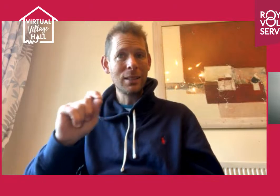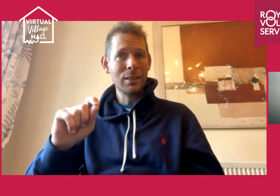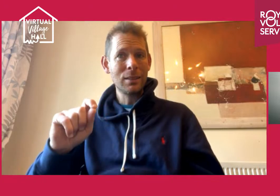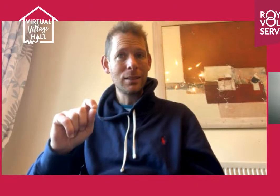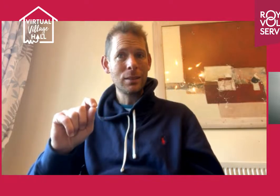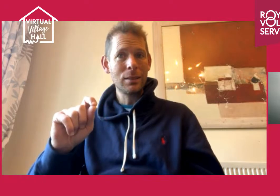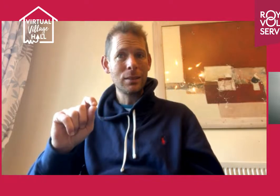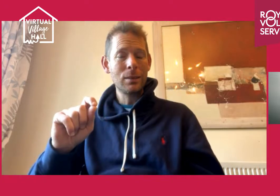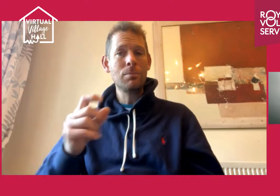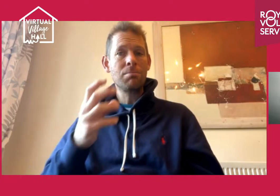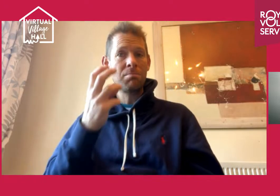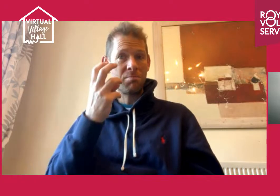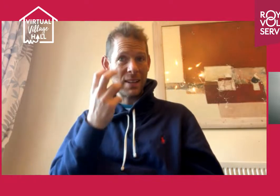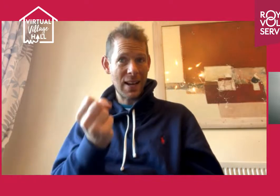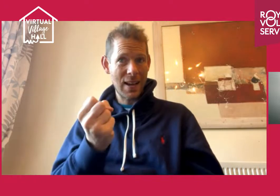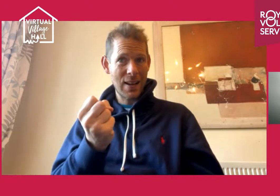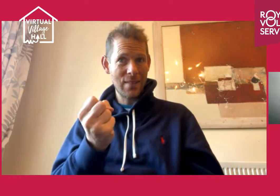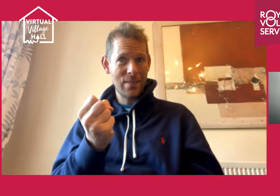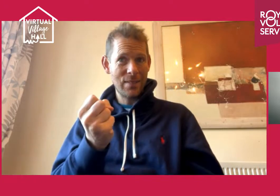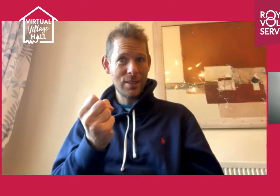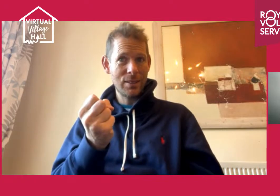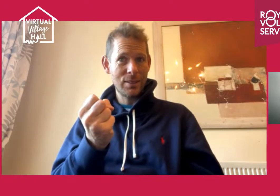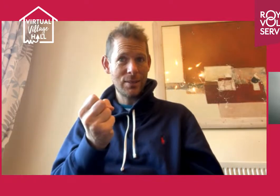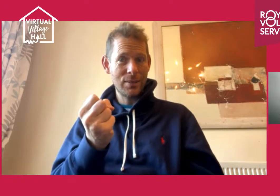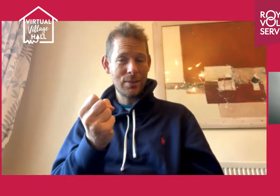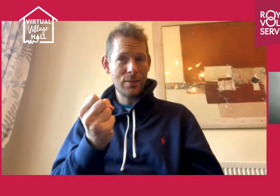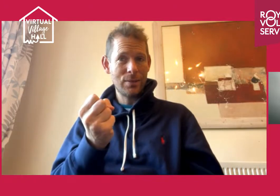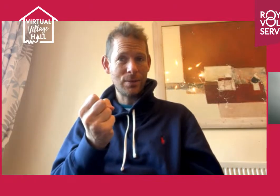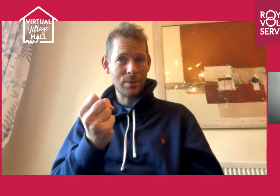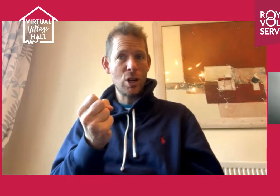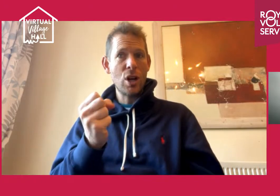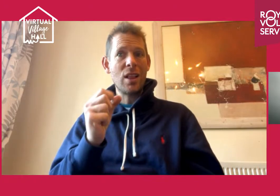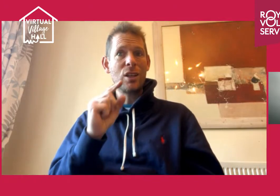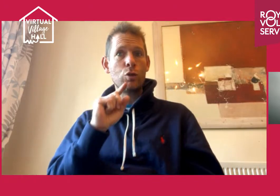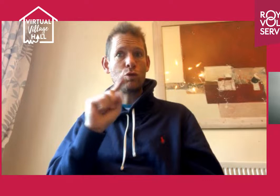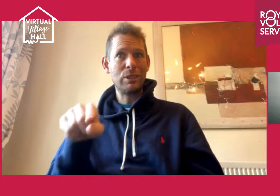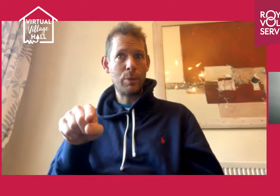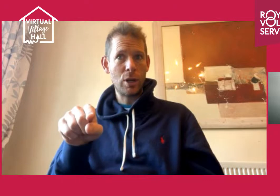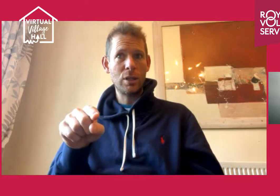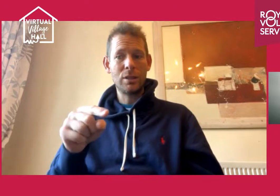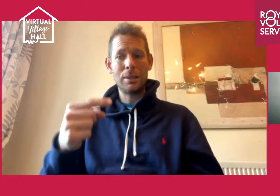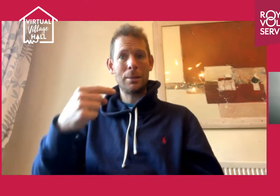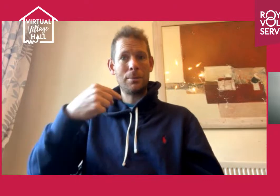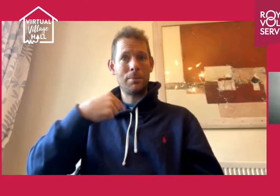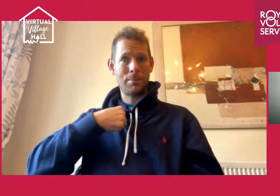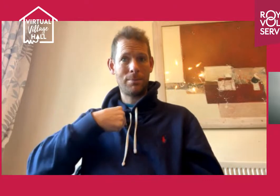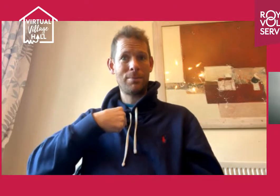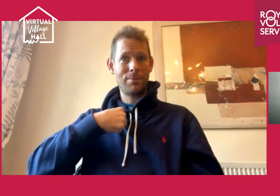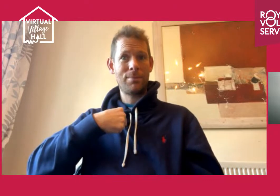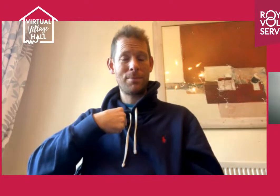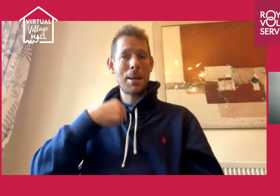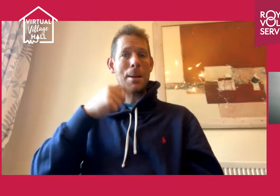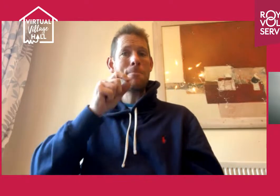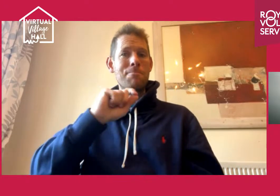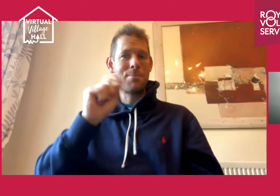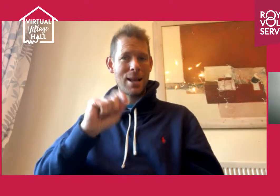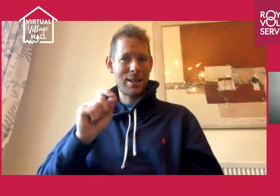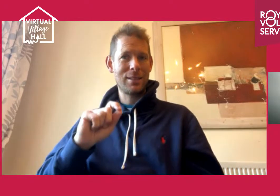you pen have, which means do you have a pen? And the response is pointing to